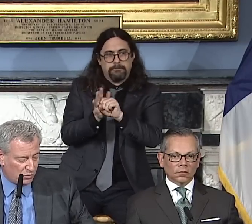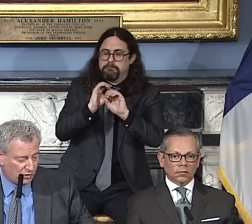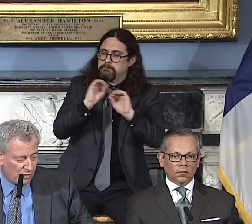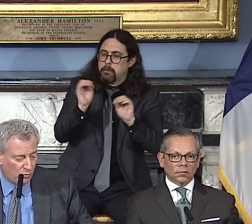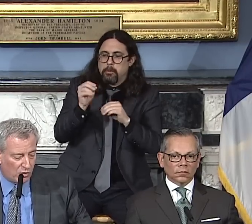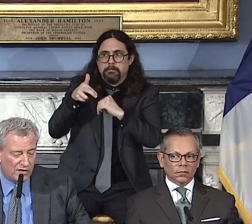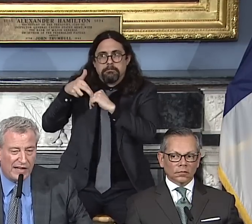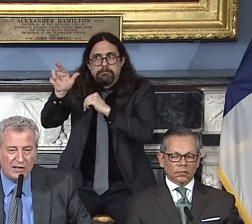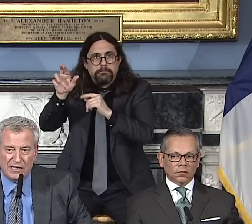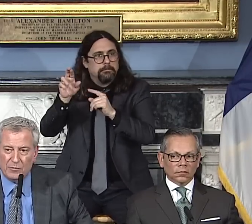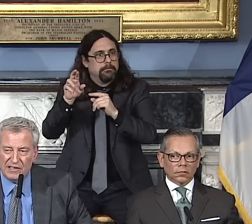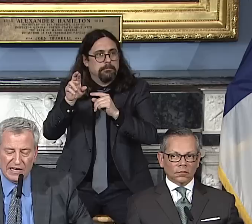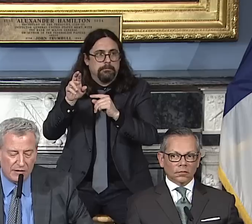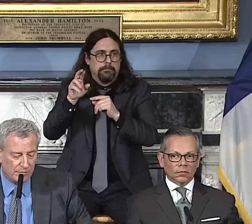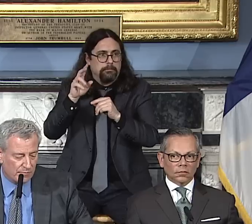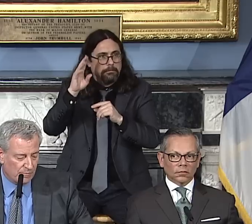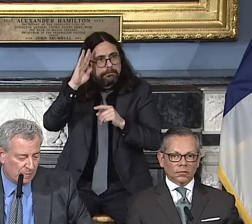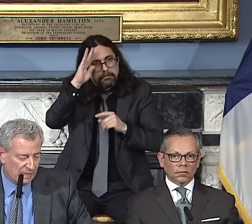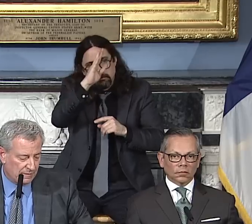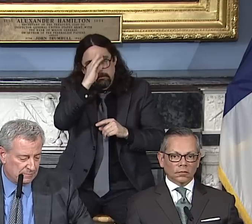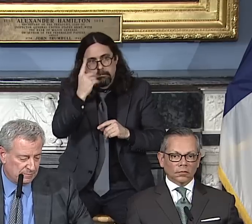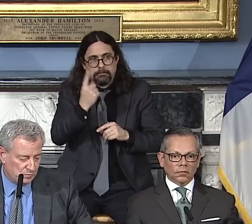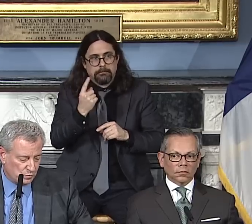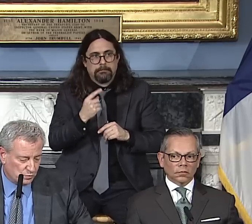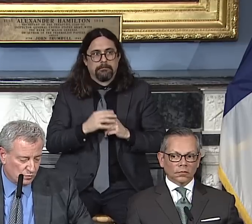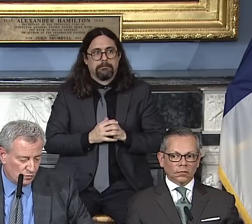activity, but we'll get more on that day by day.